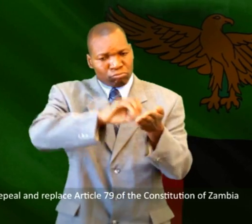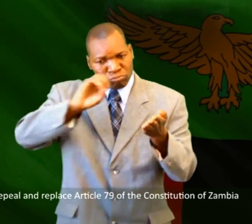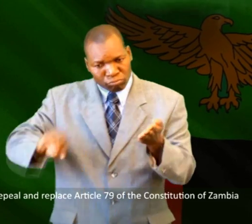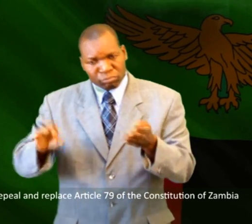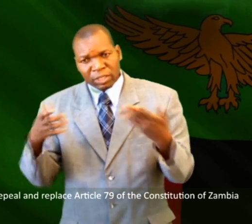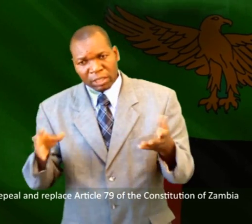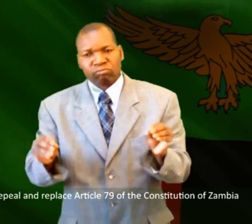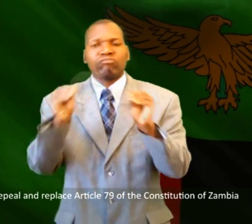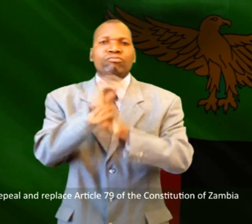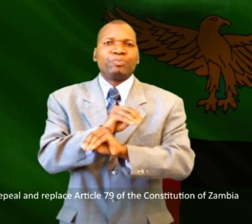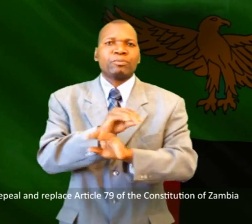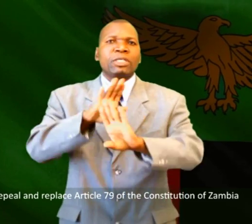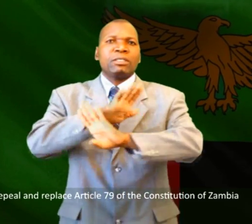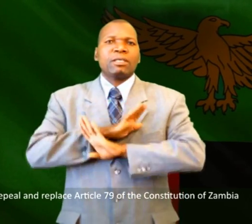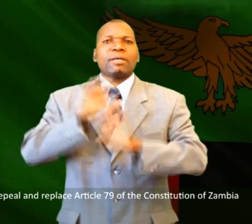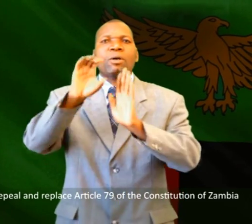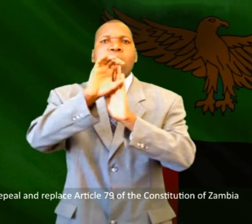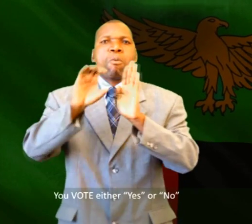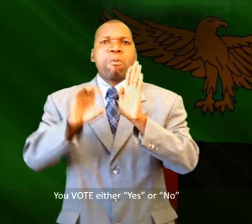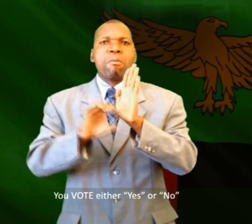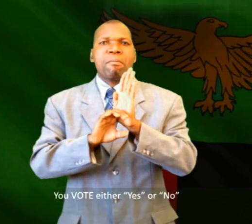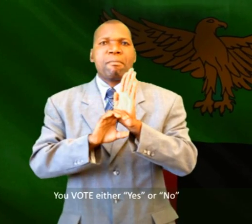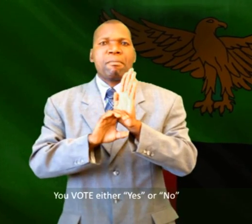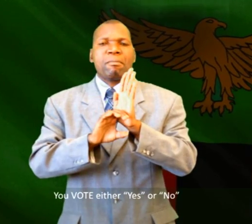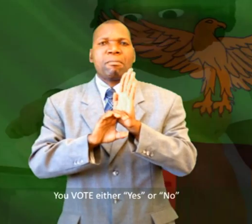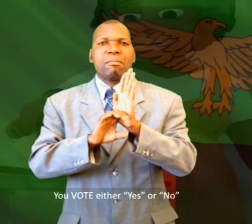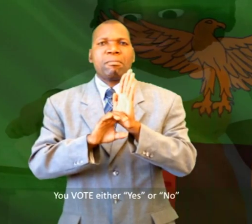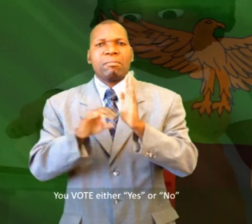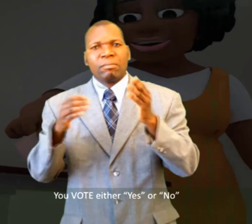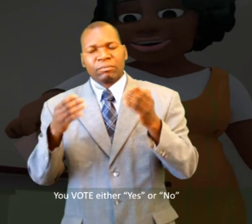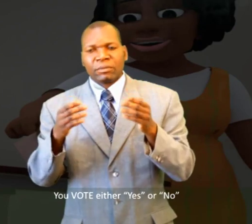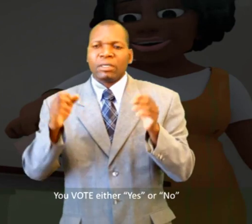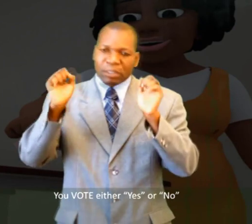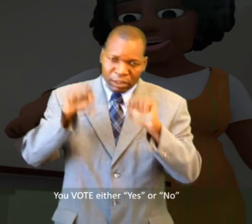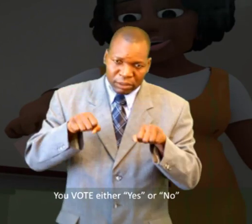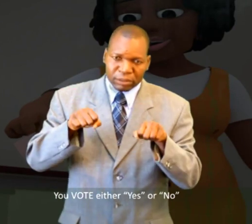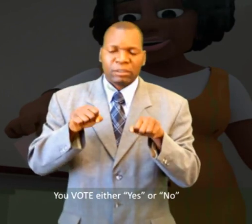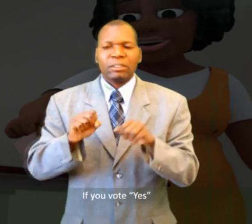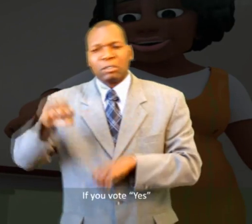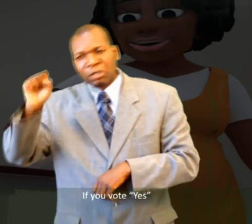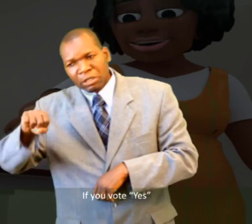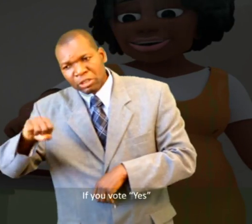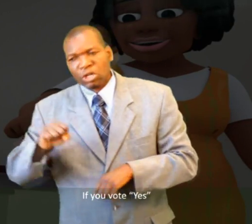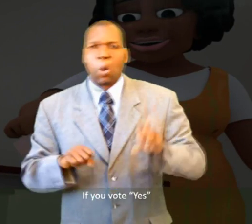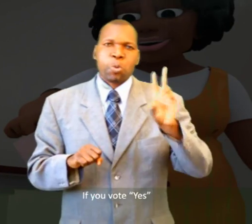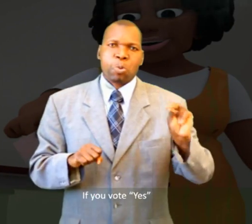of Zambia. You vote either yes or no. If you vote yes,